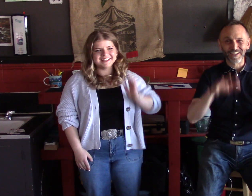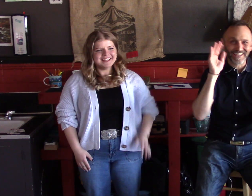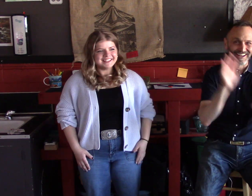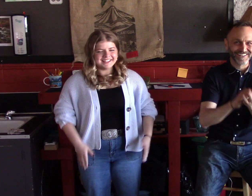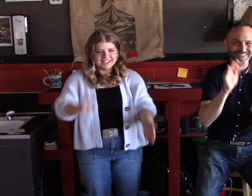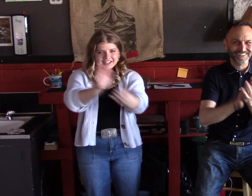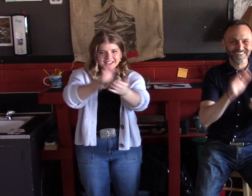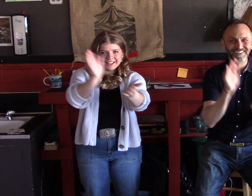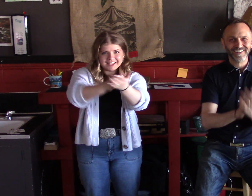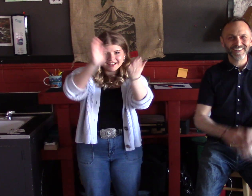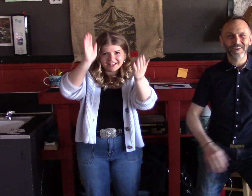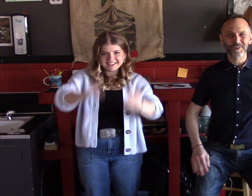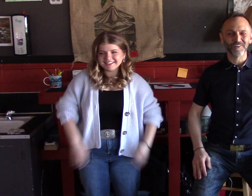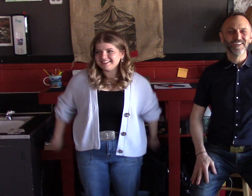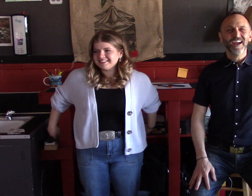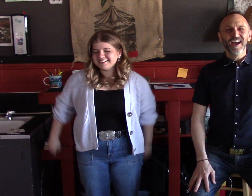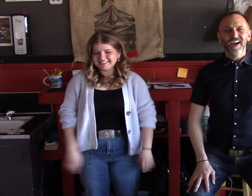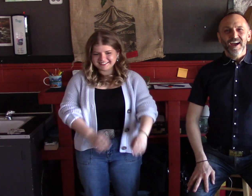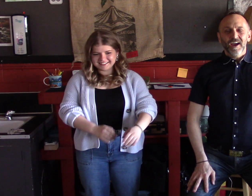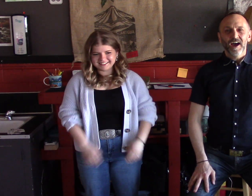again. There we go.